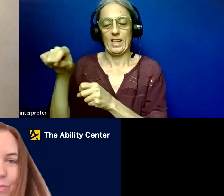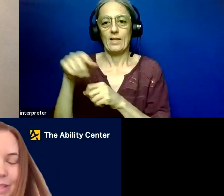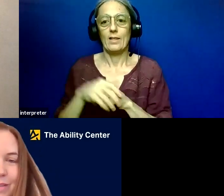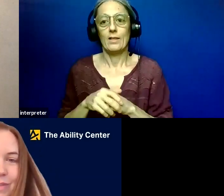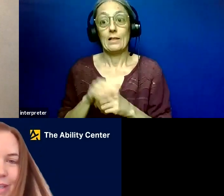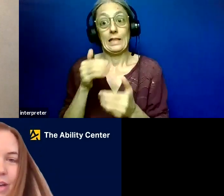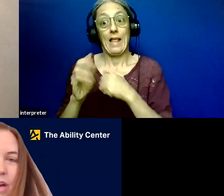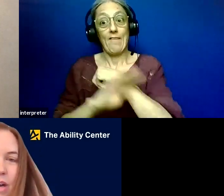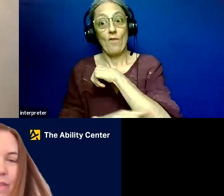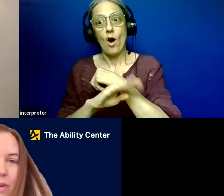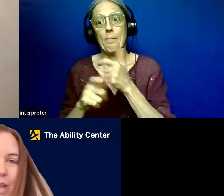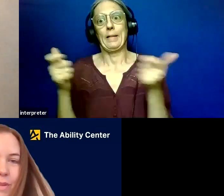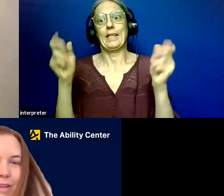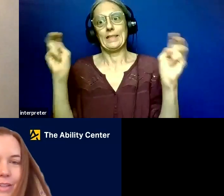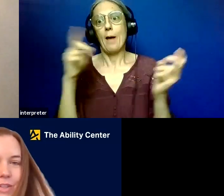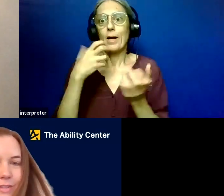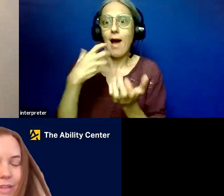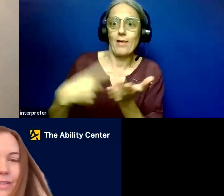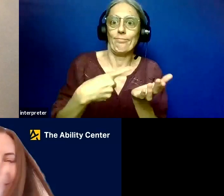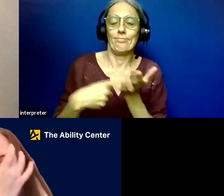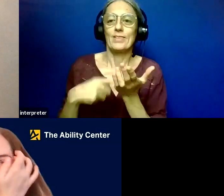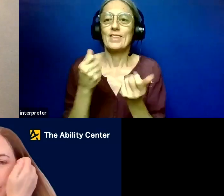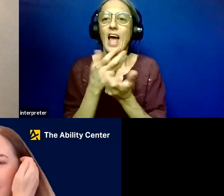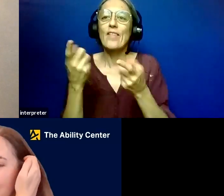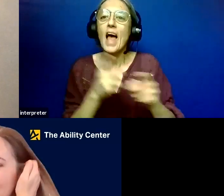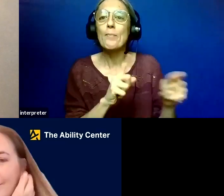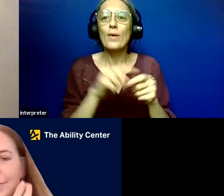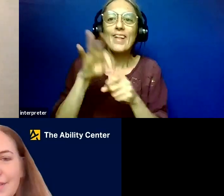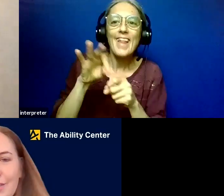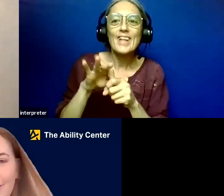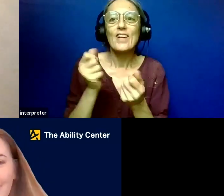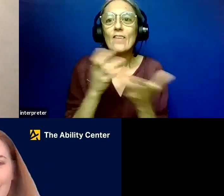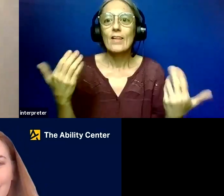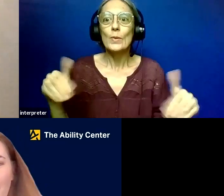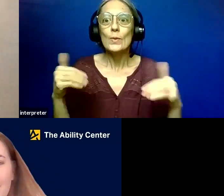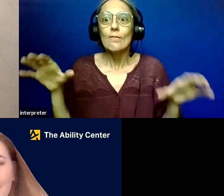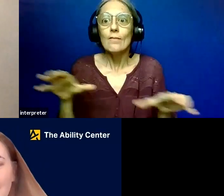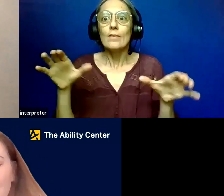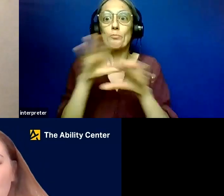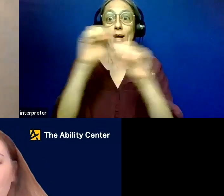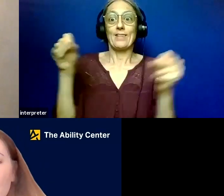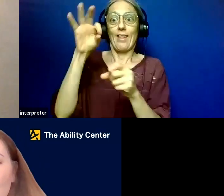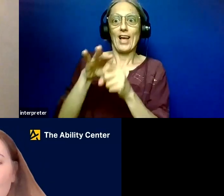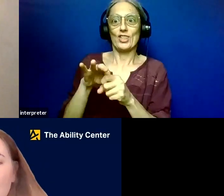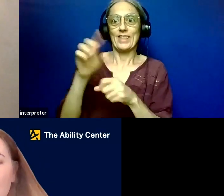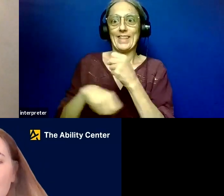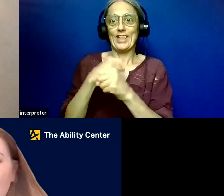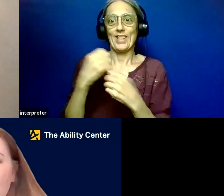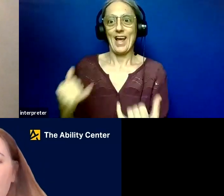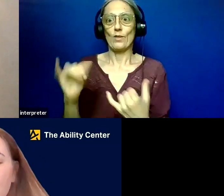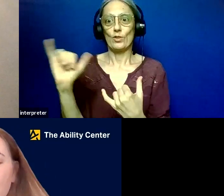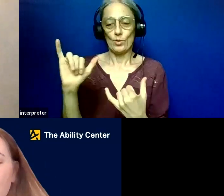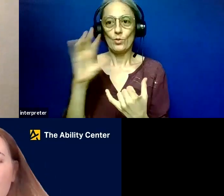the fall because of all the things going on with the election and it being such a big presidential election as well. Yes. So the question